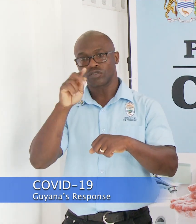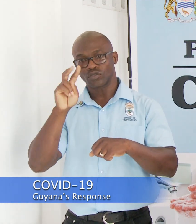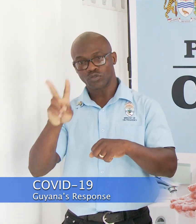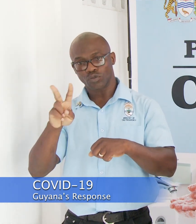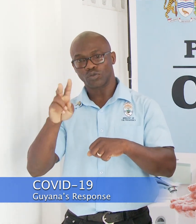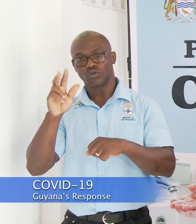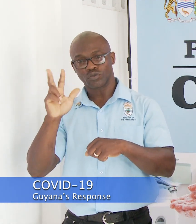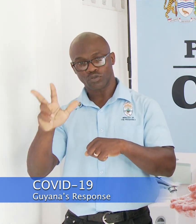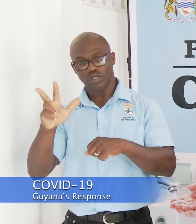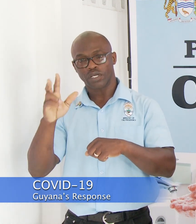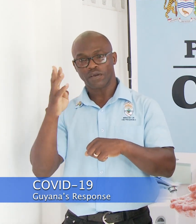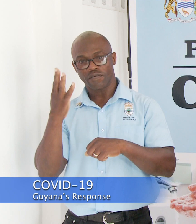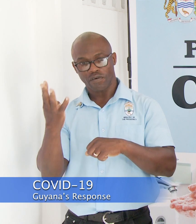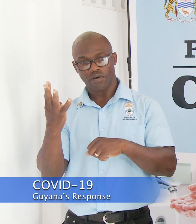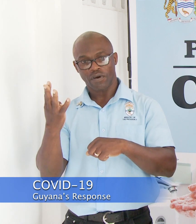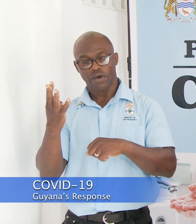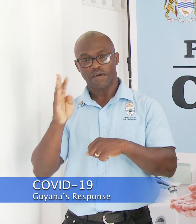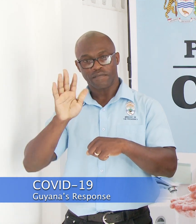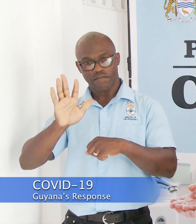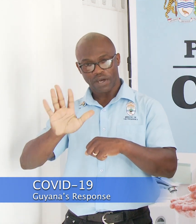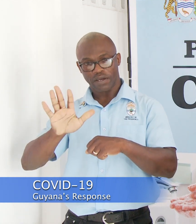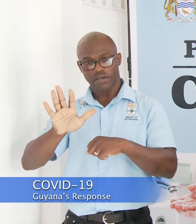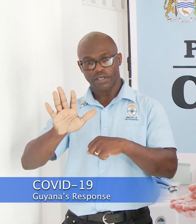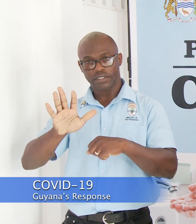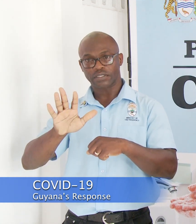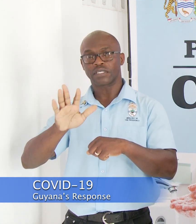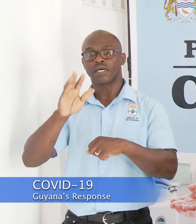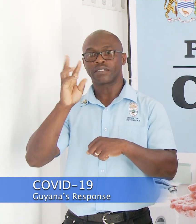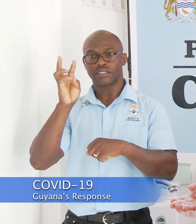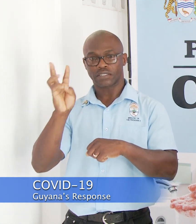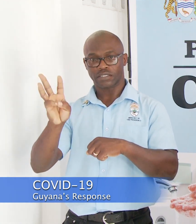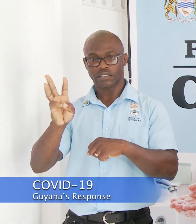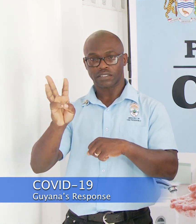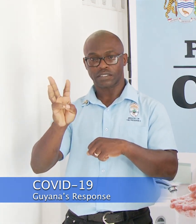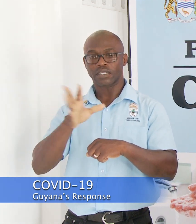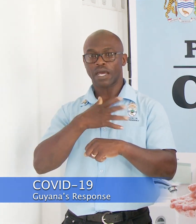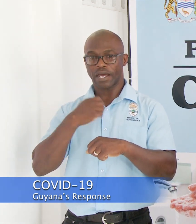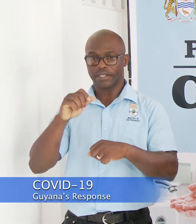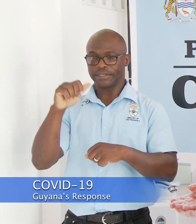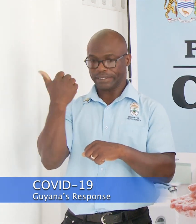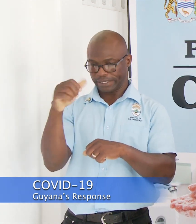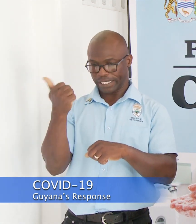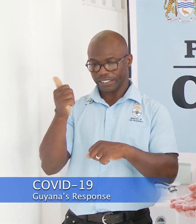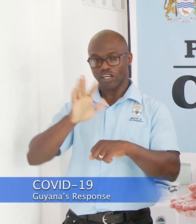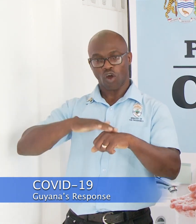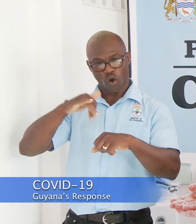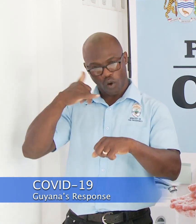3, 4, 5, 6, and 10.